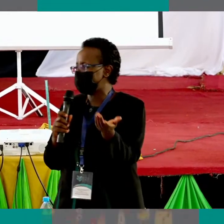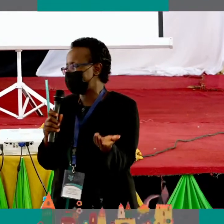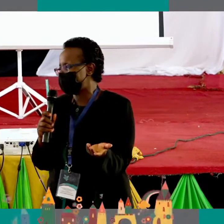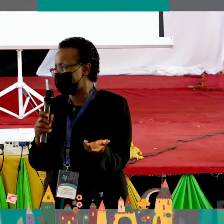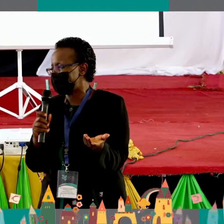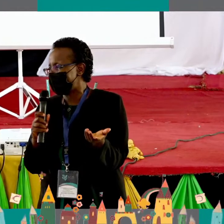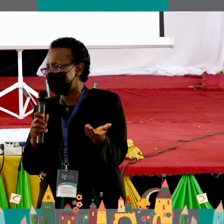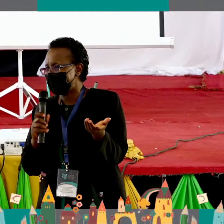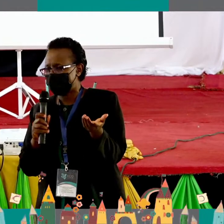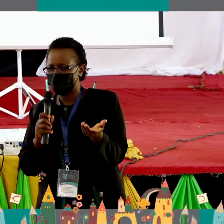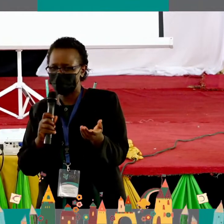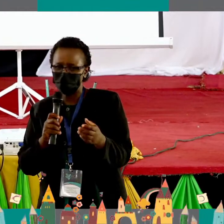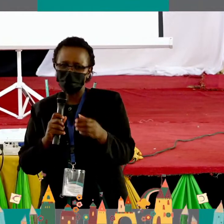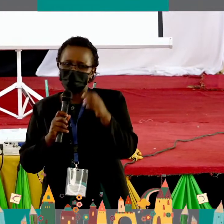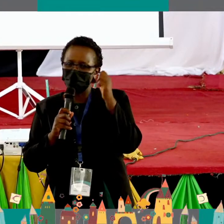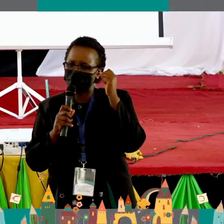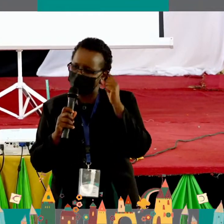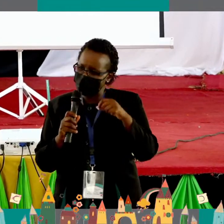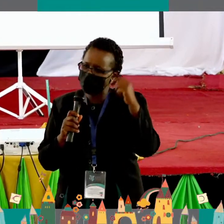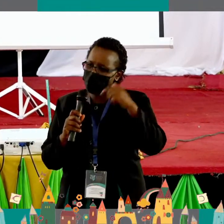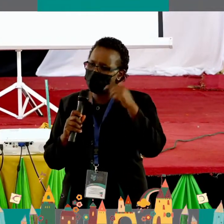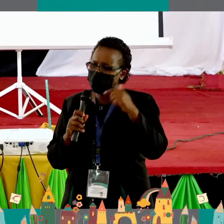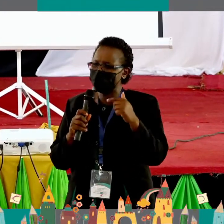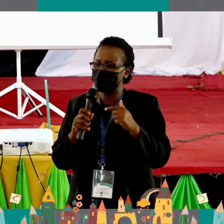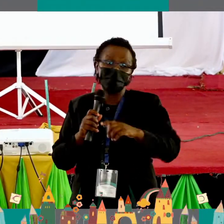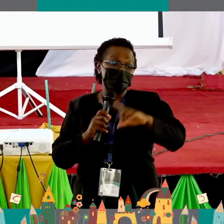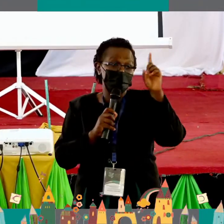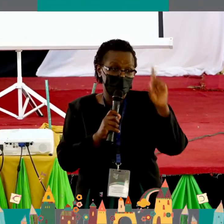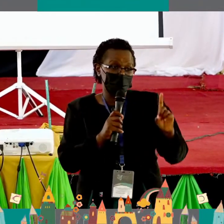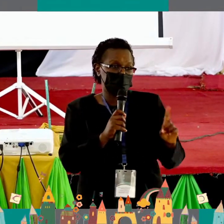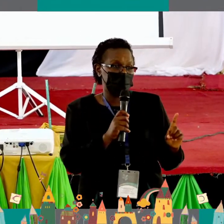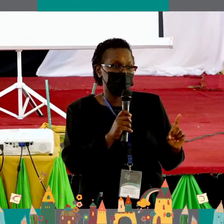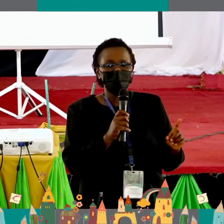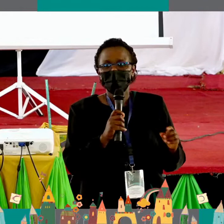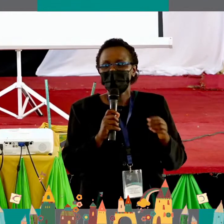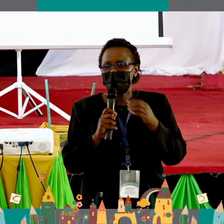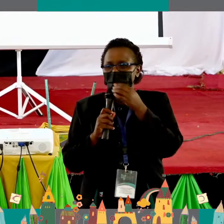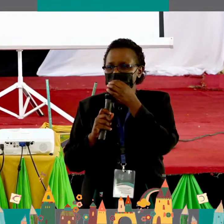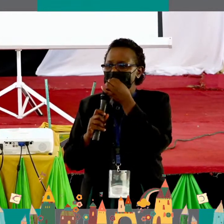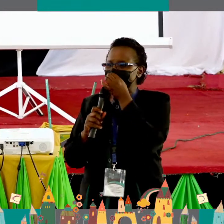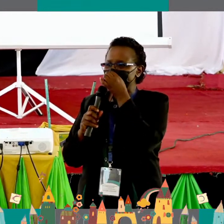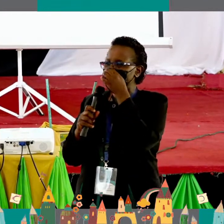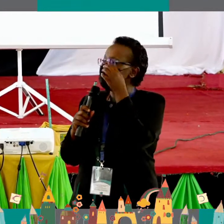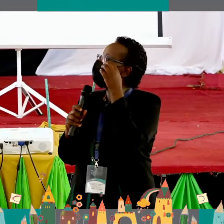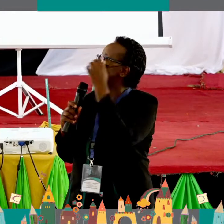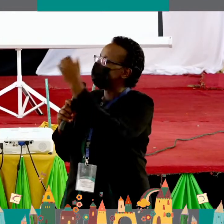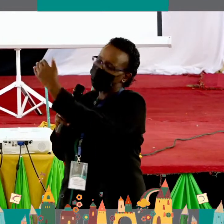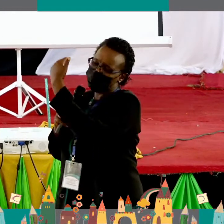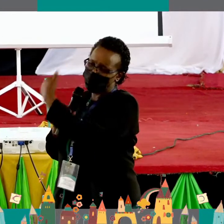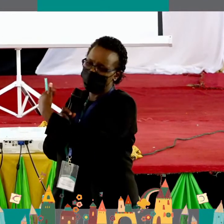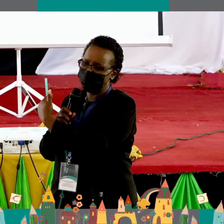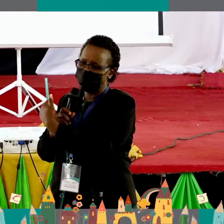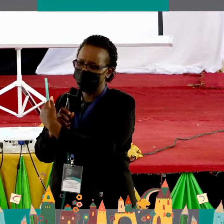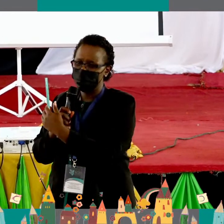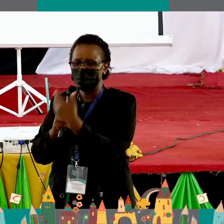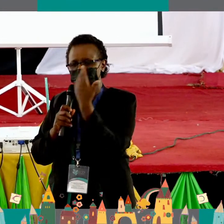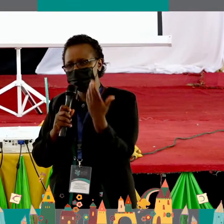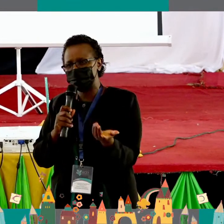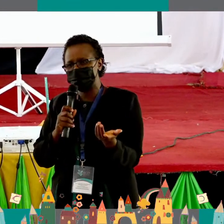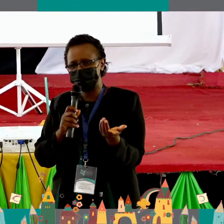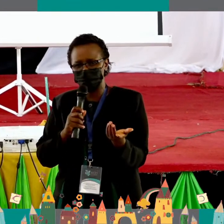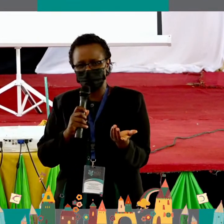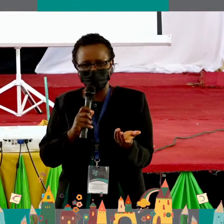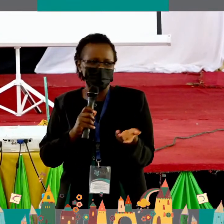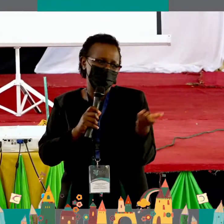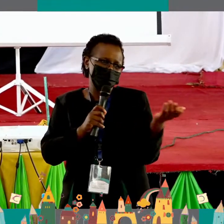for me to pursue education. So even the things I believe in and I push for are things that I wanted to be given when I